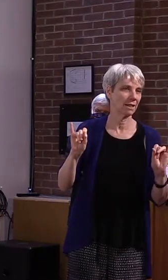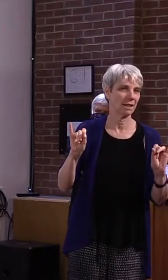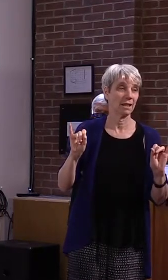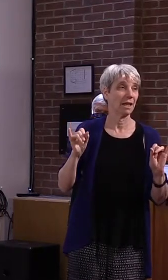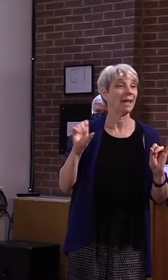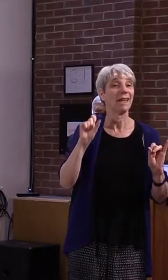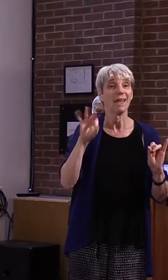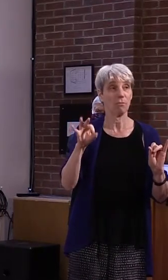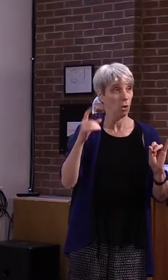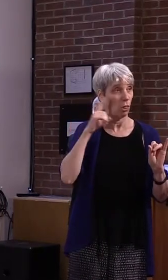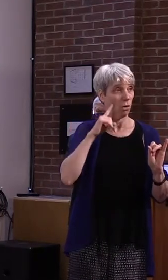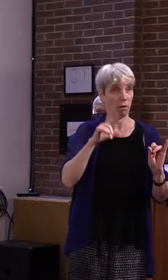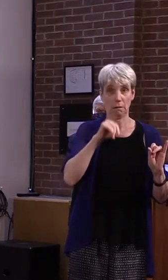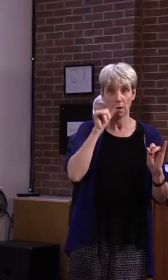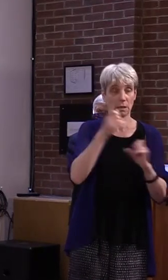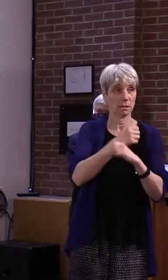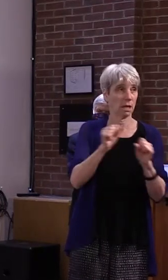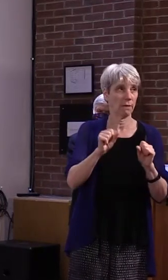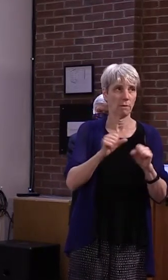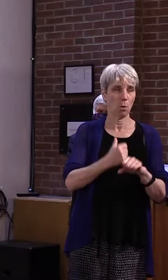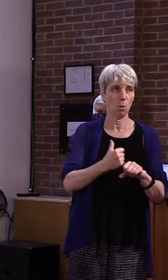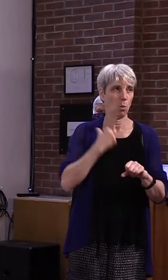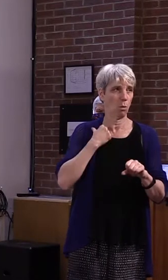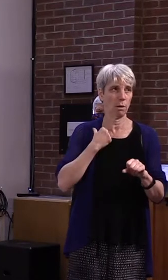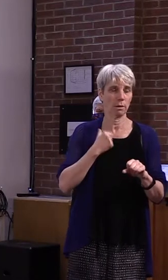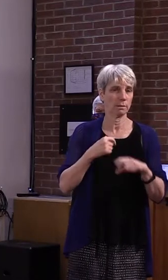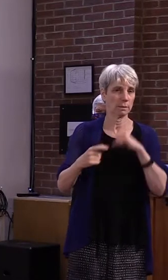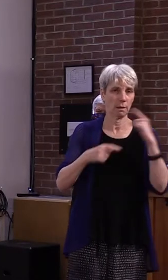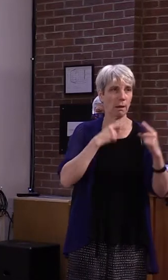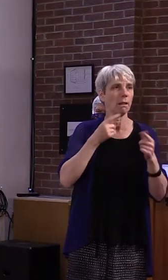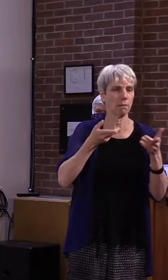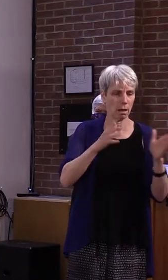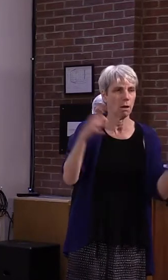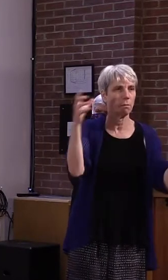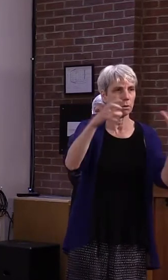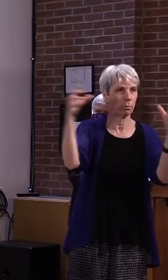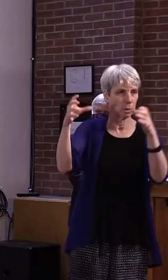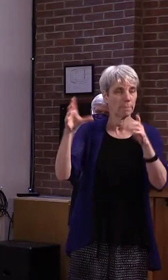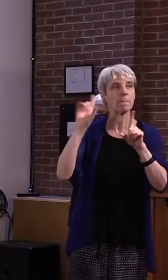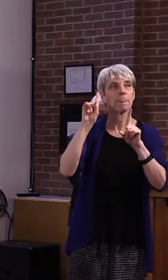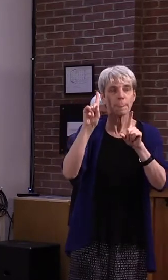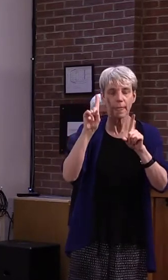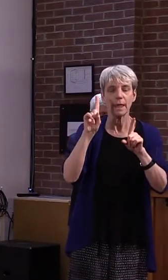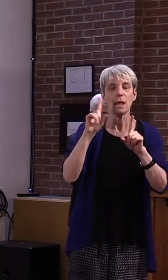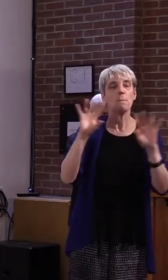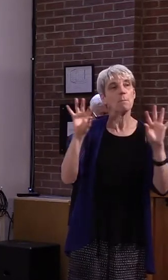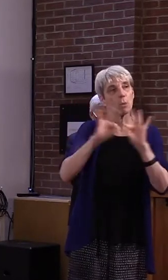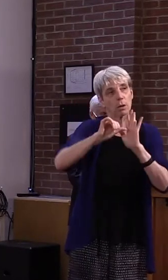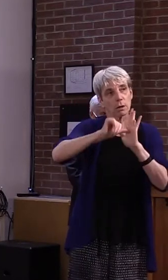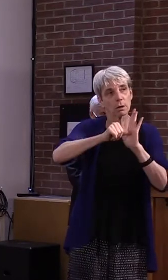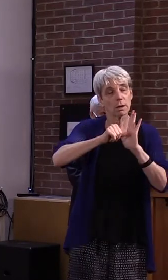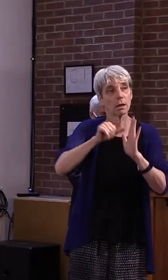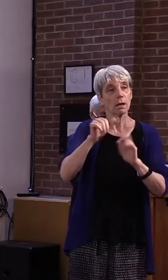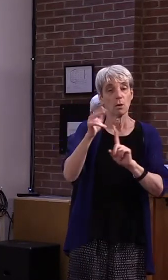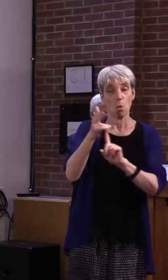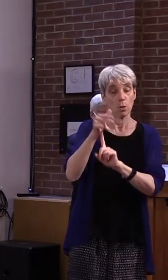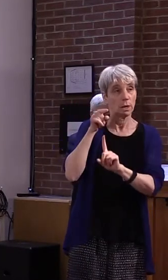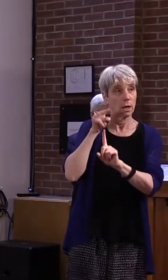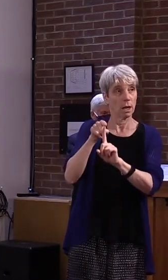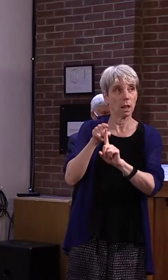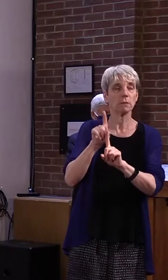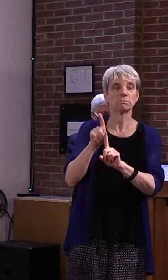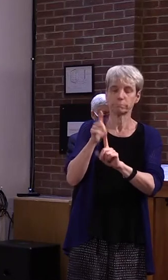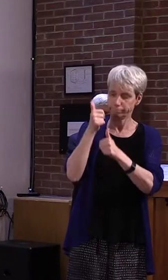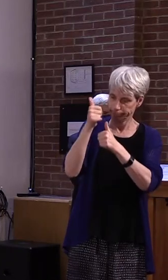them at risk. Repeat that we don't feel the lodge itself did anything wrong. They adhere to a lot of the guidance